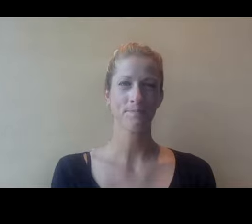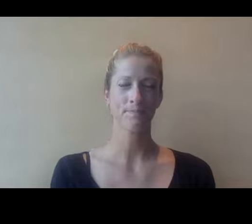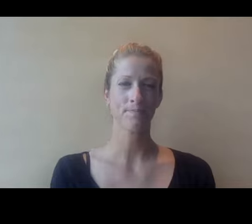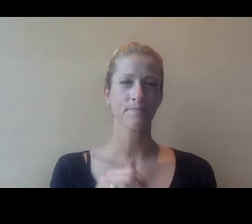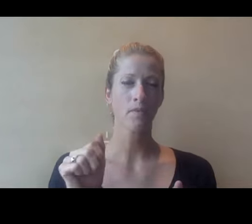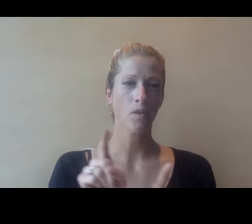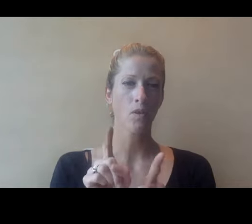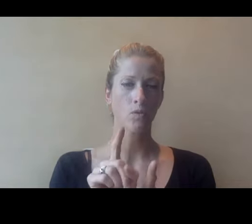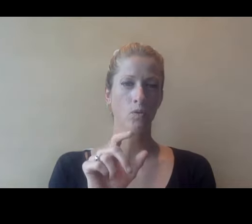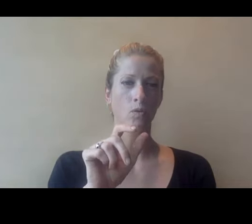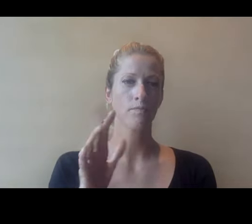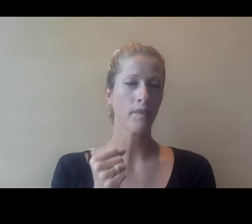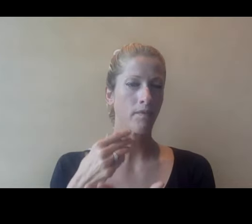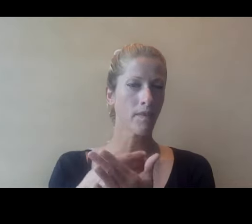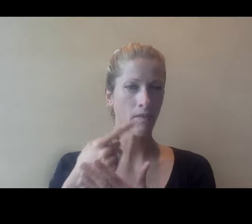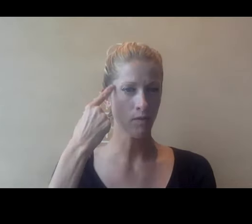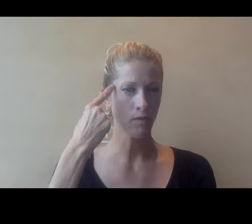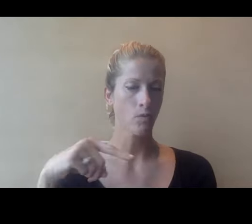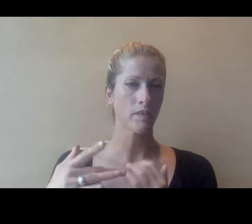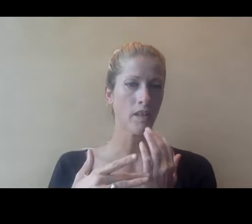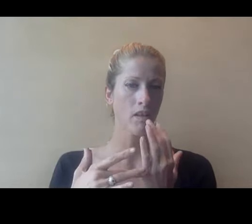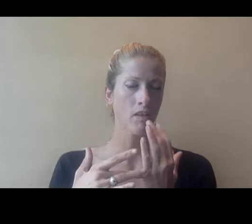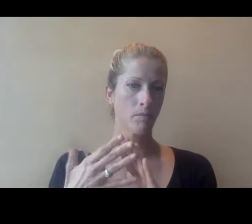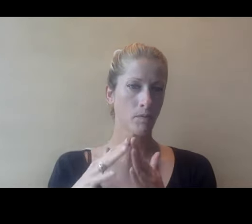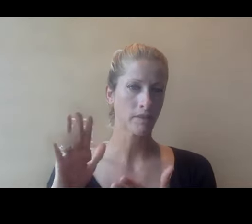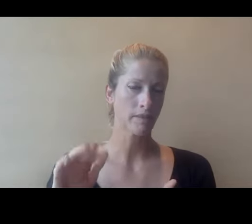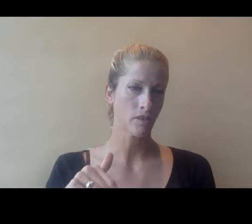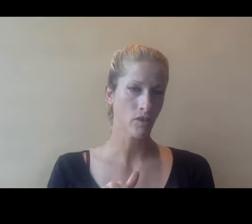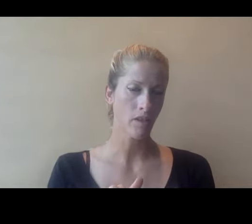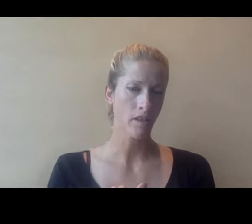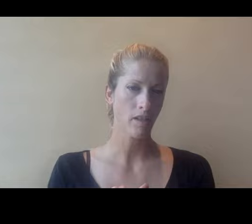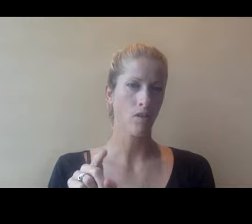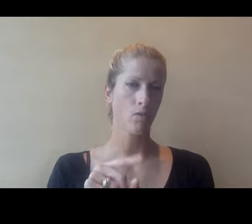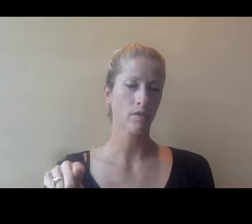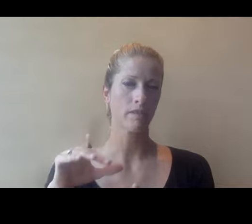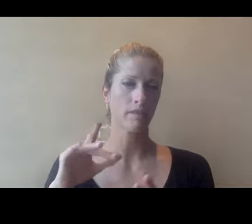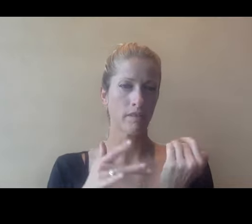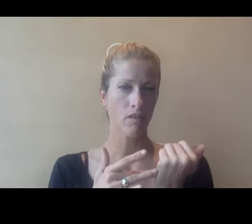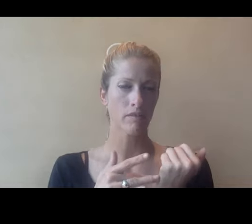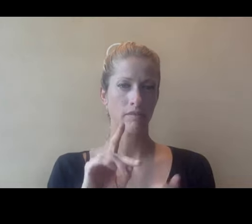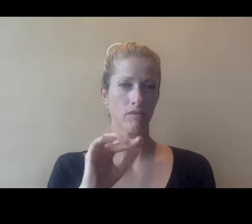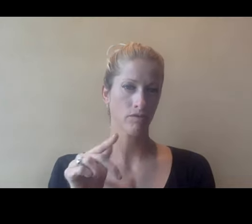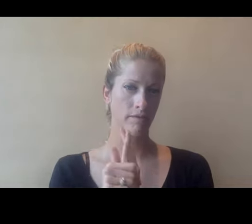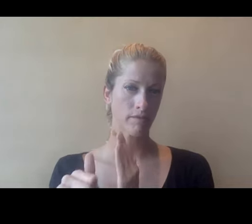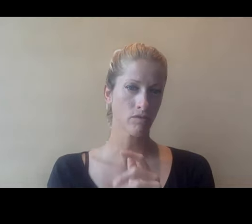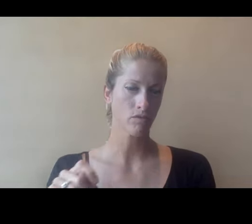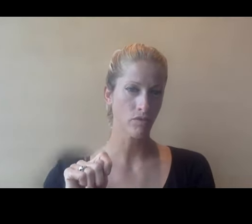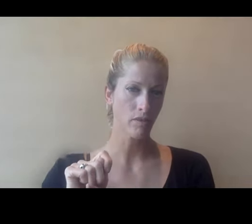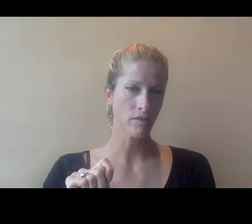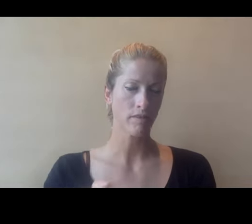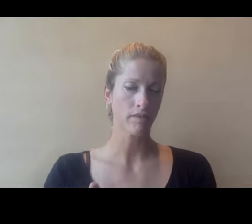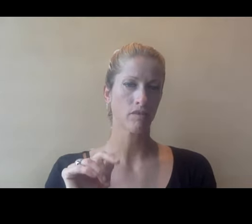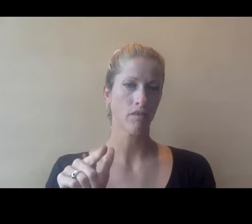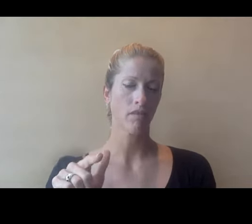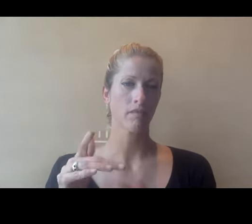also allocate funding for community technology centers and develop policies to ensure equitable access to technology and digital skill training. Technology